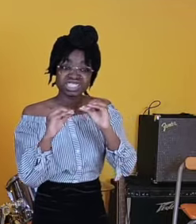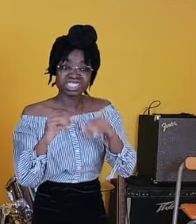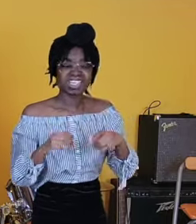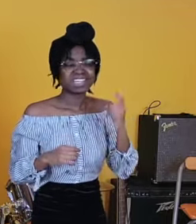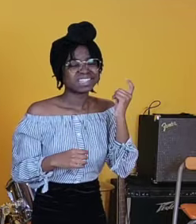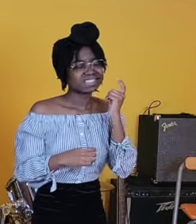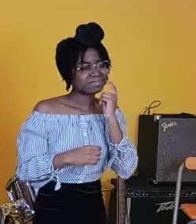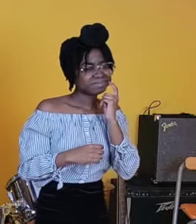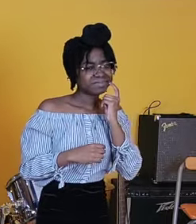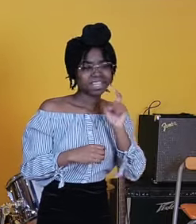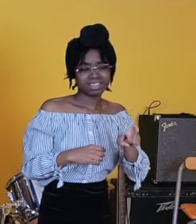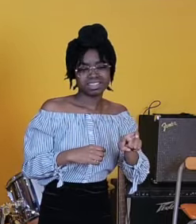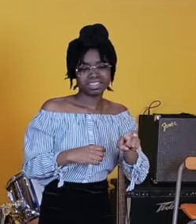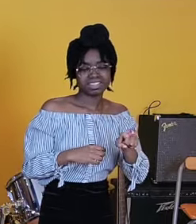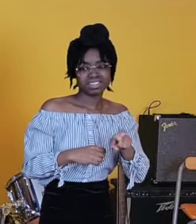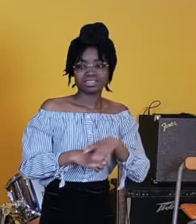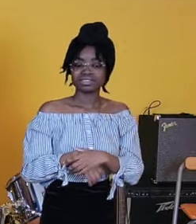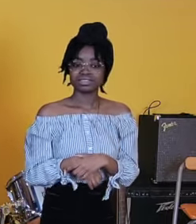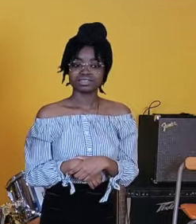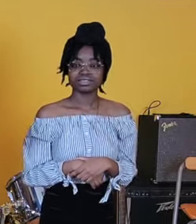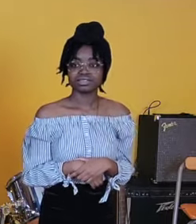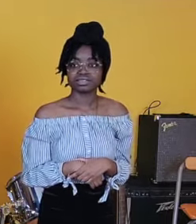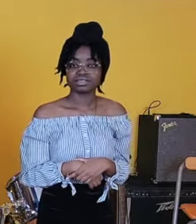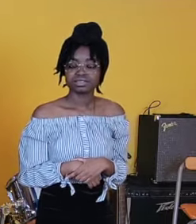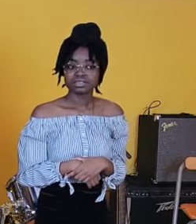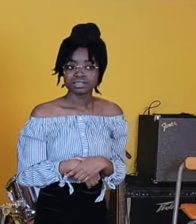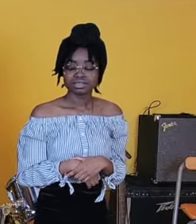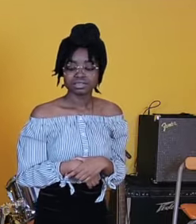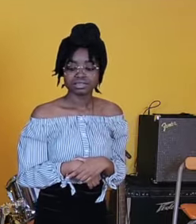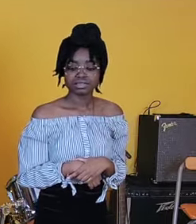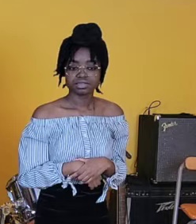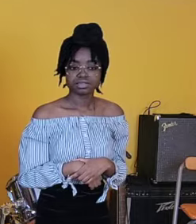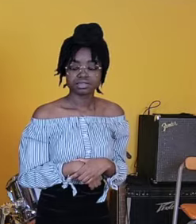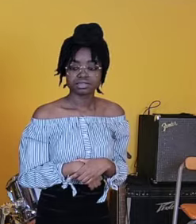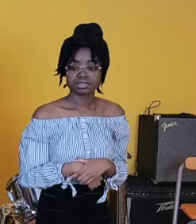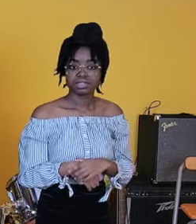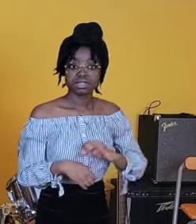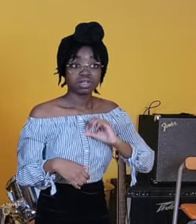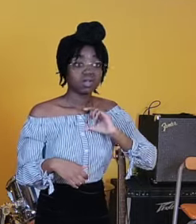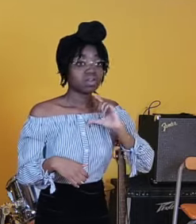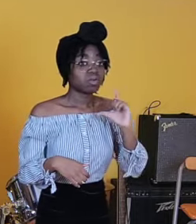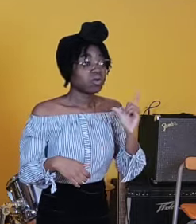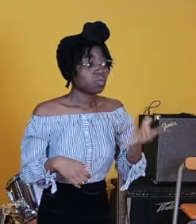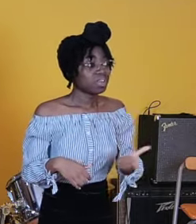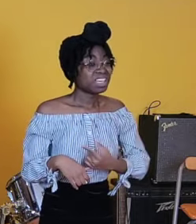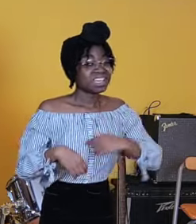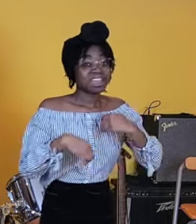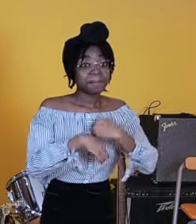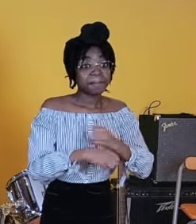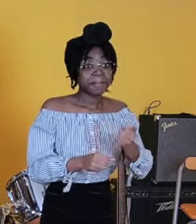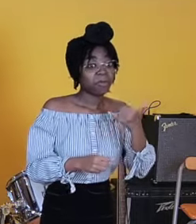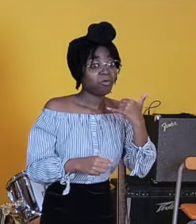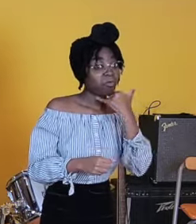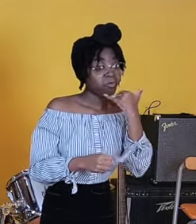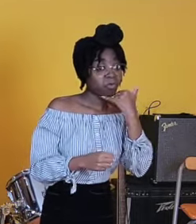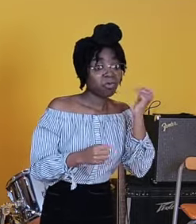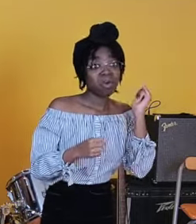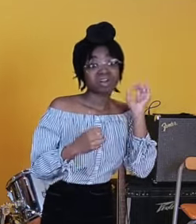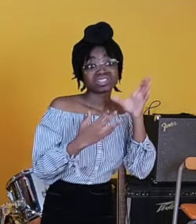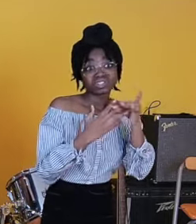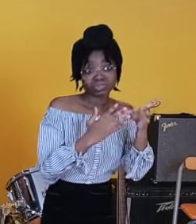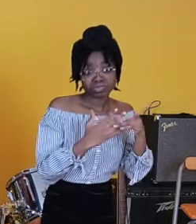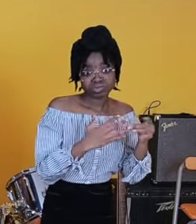that can come when, as a father or not, we make wrong decisions. Look what the Bible says. Turn